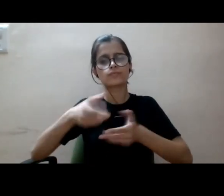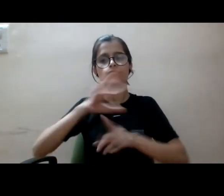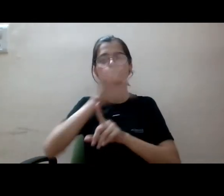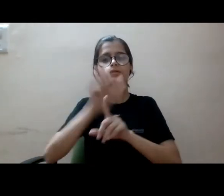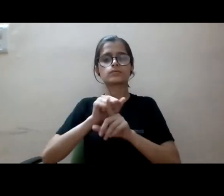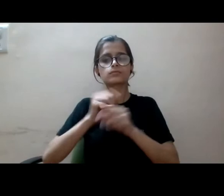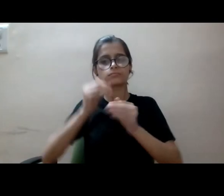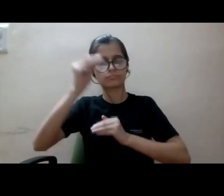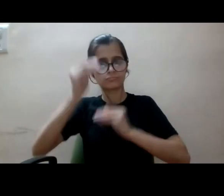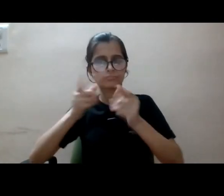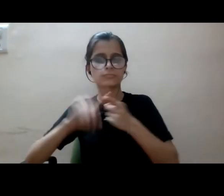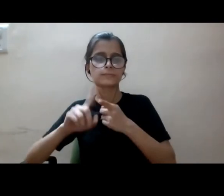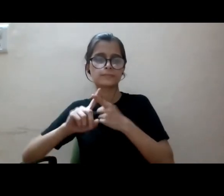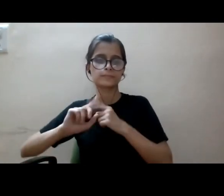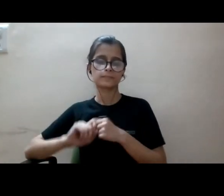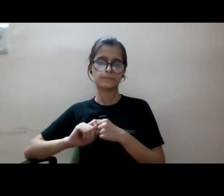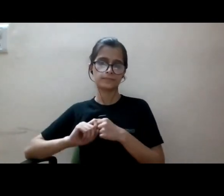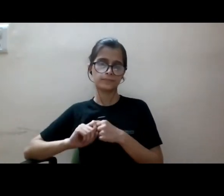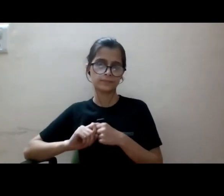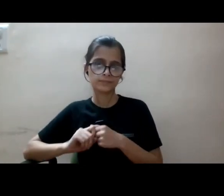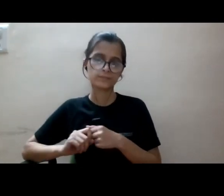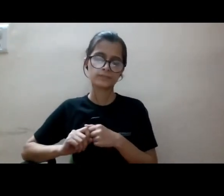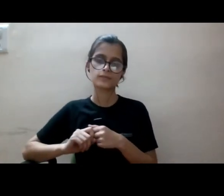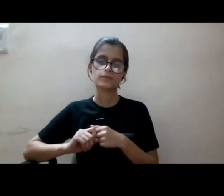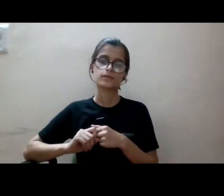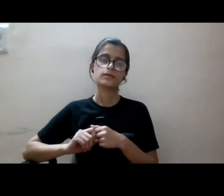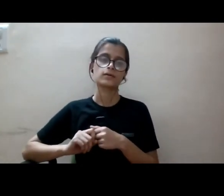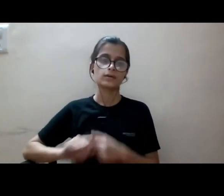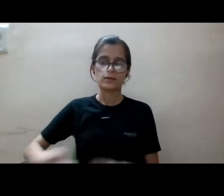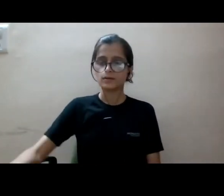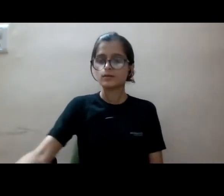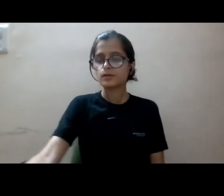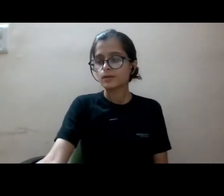Refugees are also cultural diplomats.